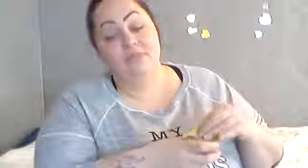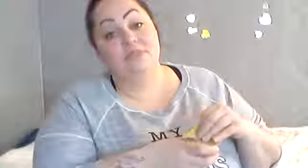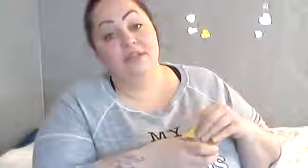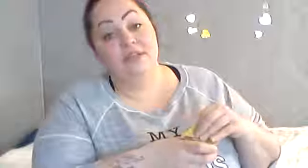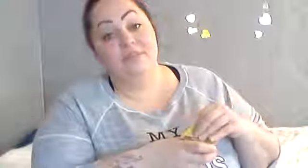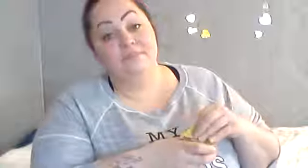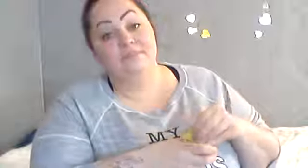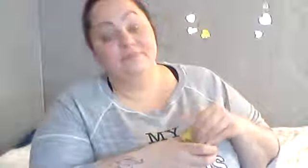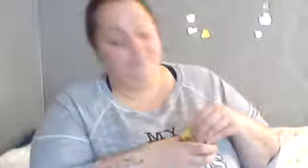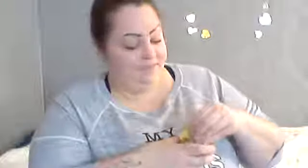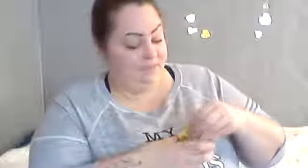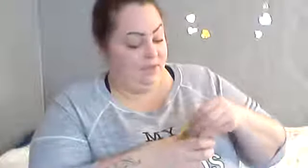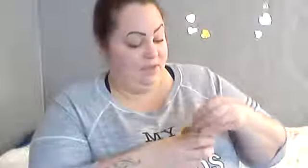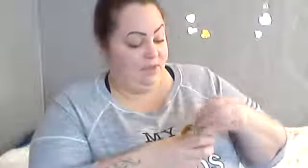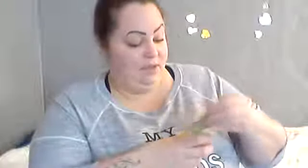That's about it.